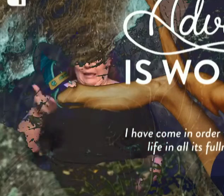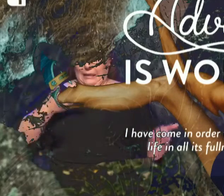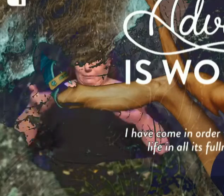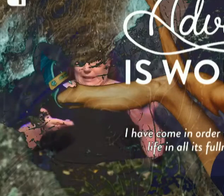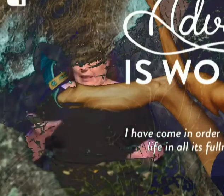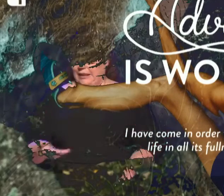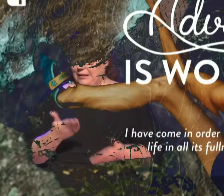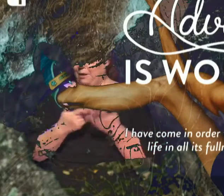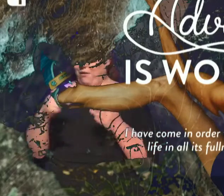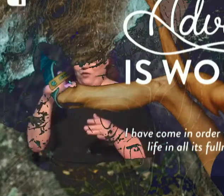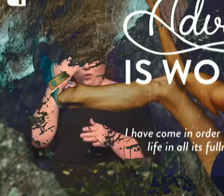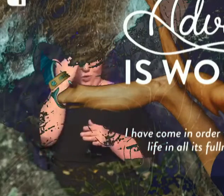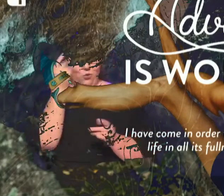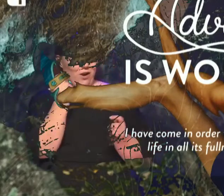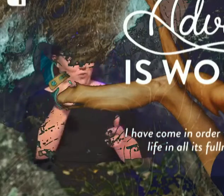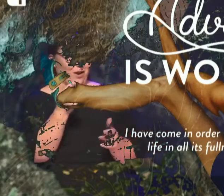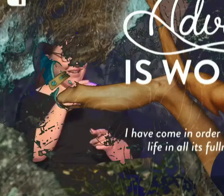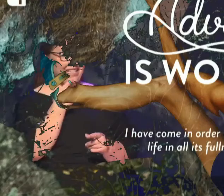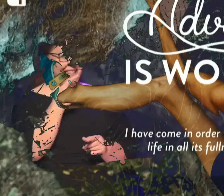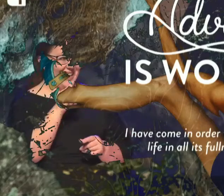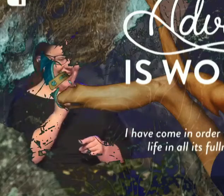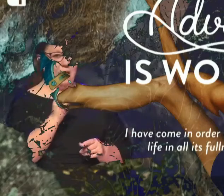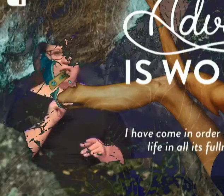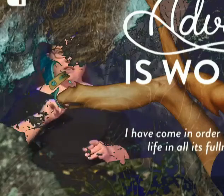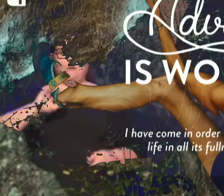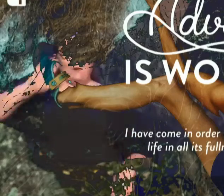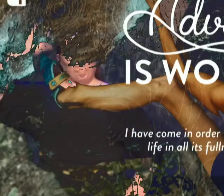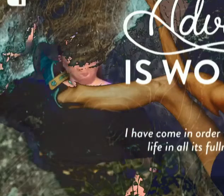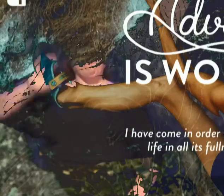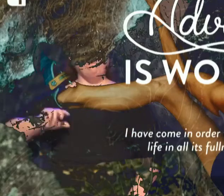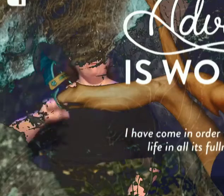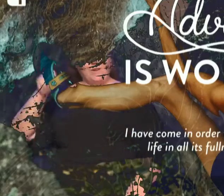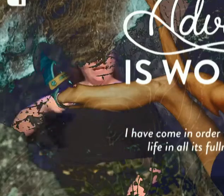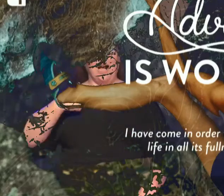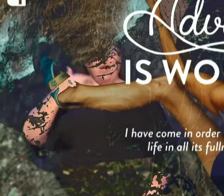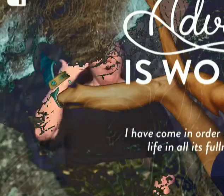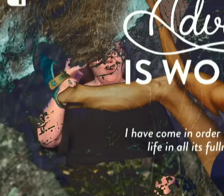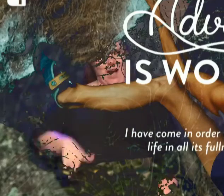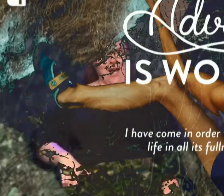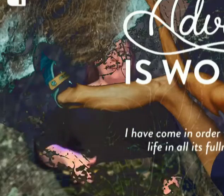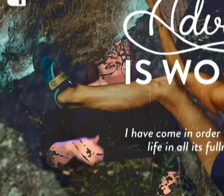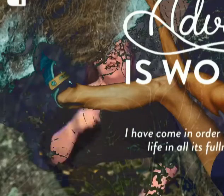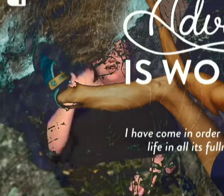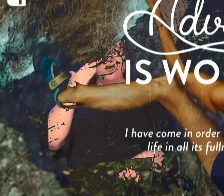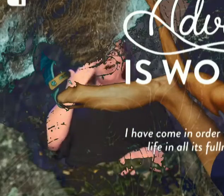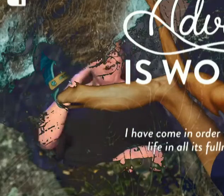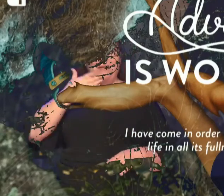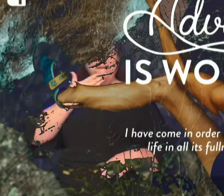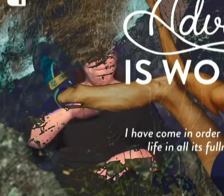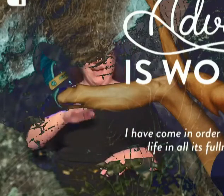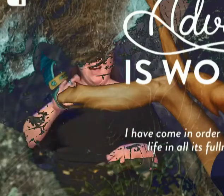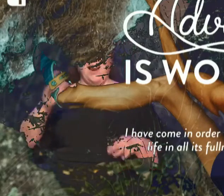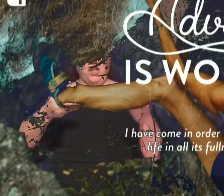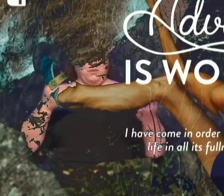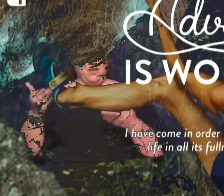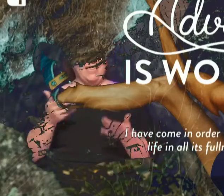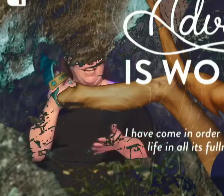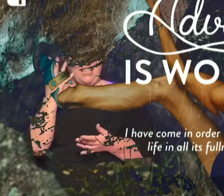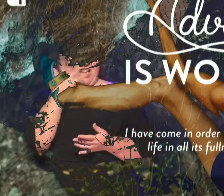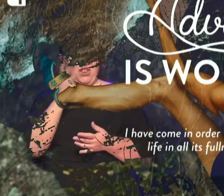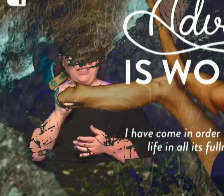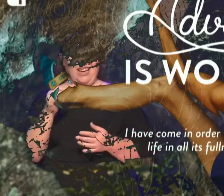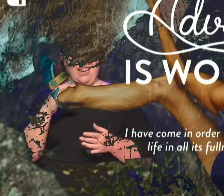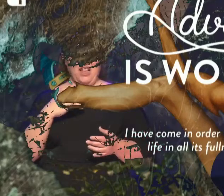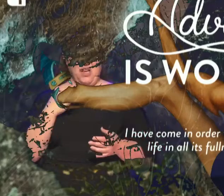some of you knew it right away when I said it. You were like, bam, like you raised your hand. You know what bad hospitality looks like. You just feel